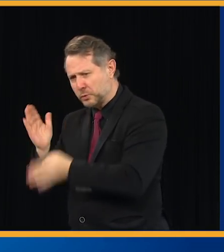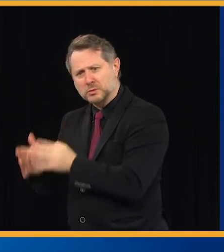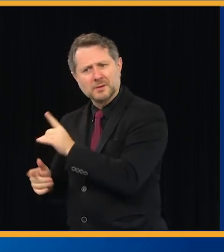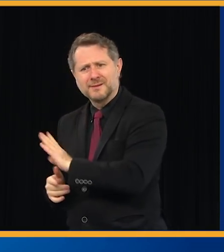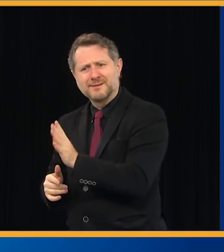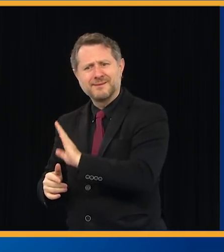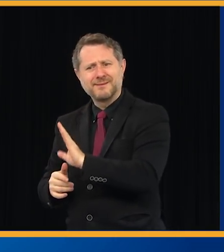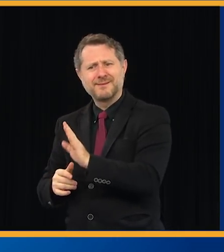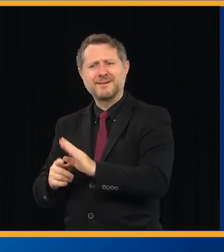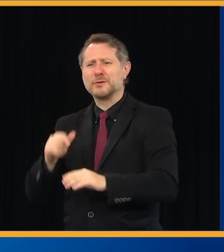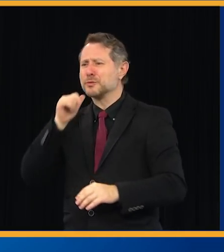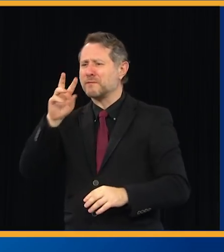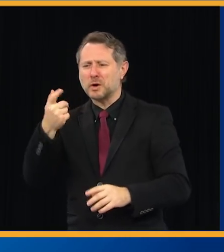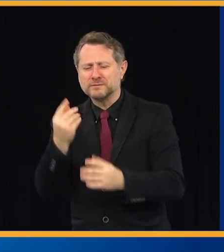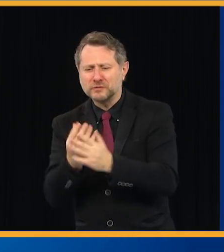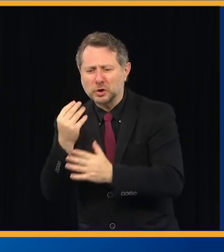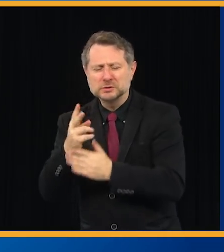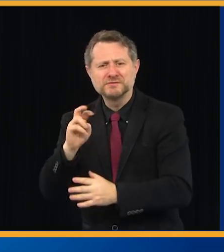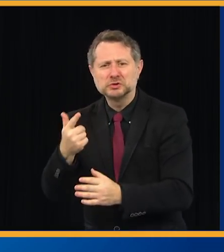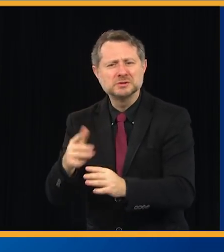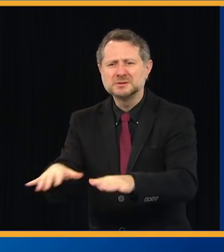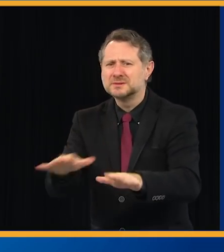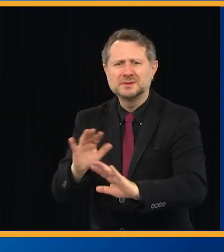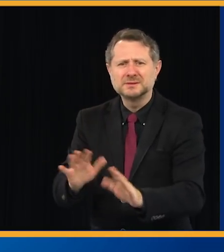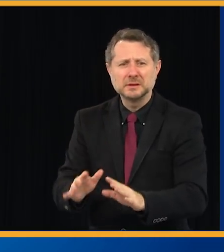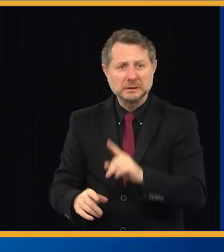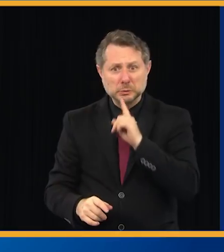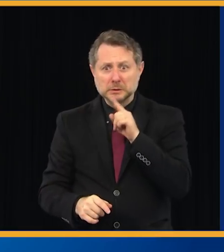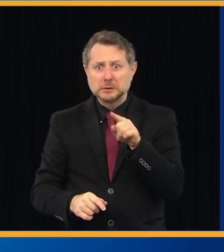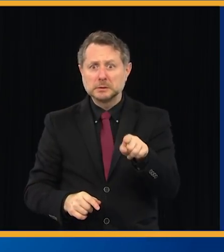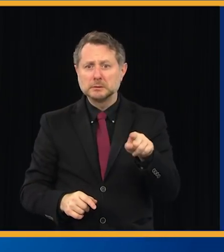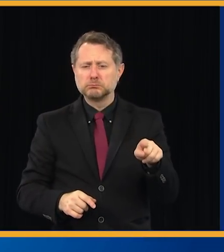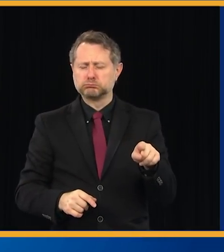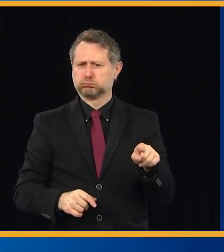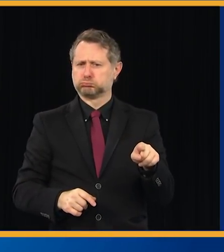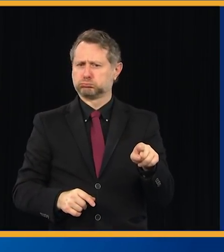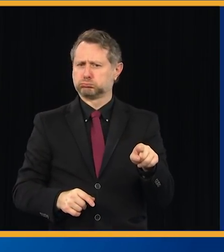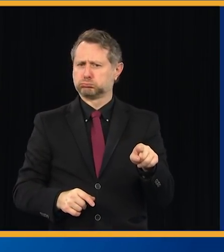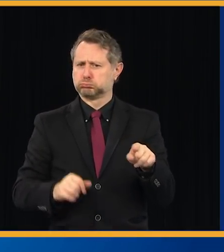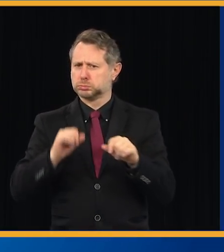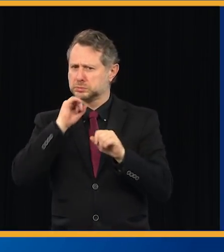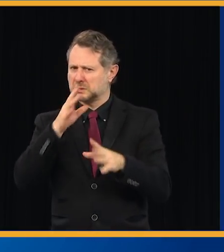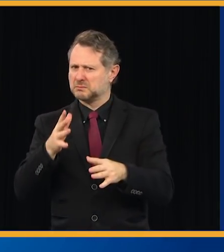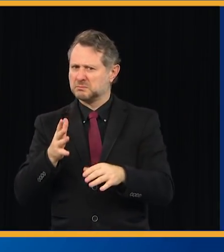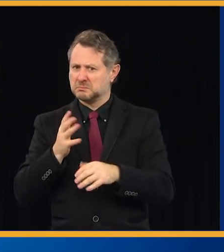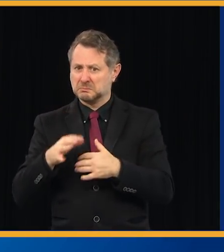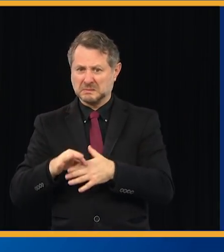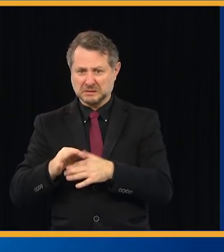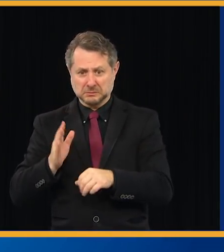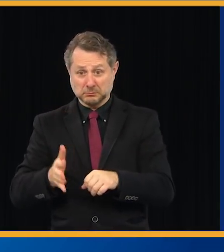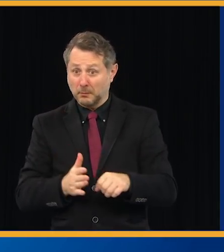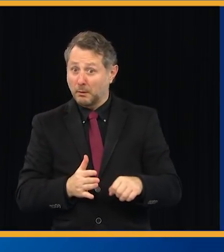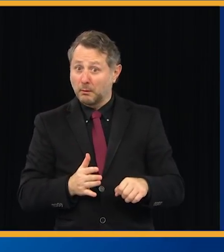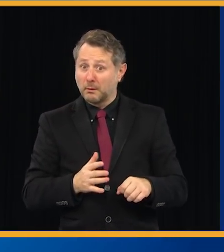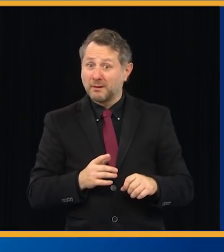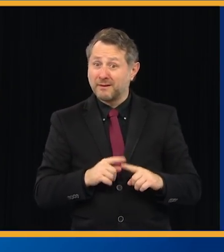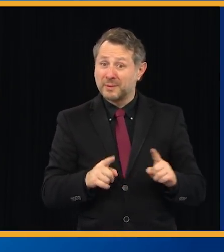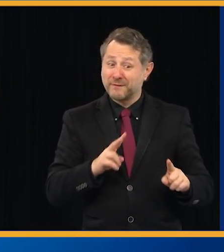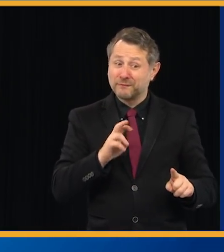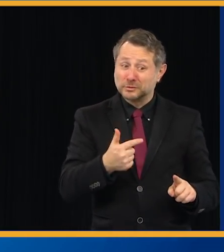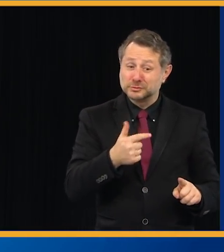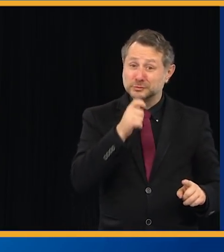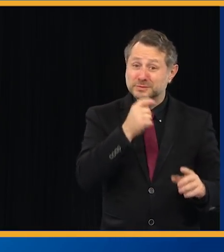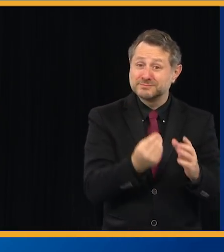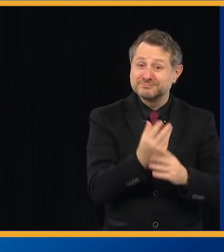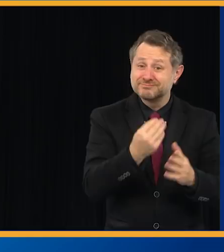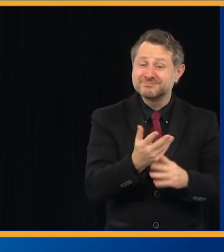about the fact that it was a meat processing plant, because we have a vegetable processing plant. It